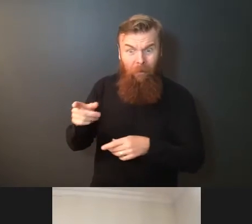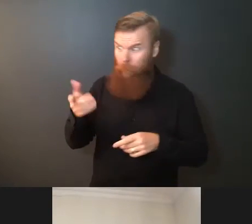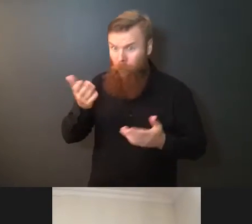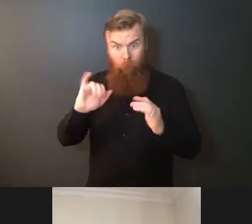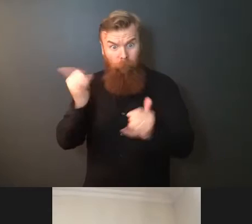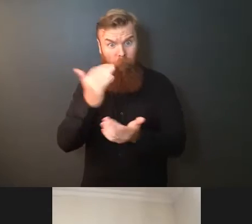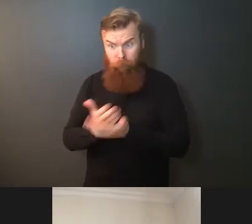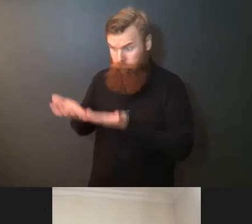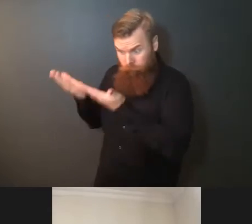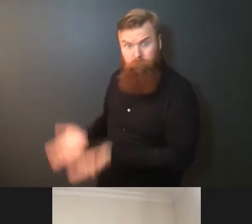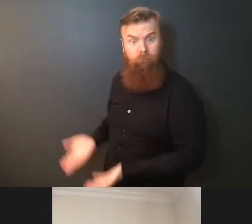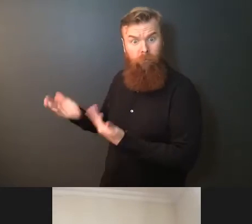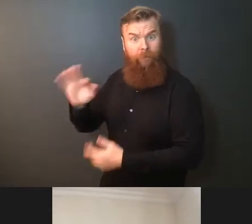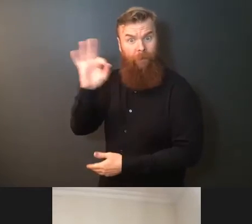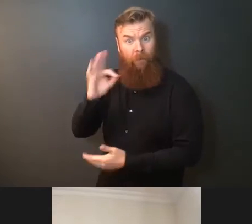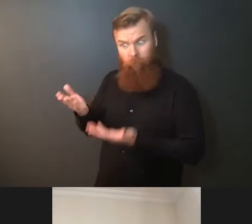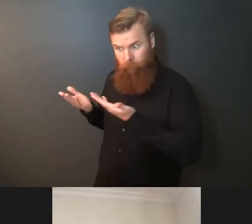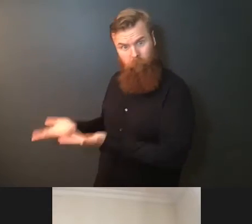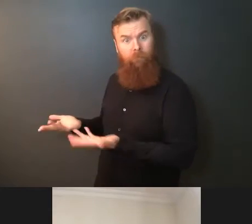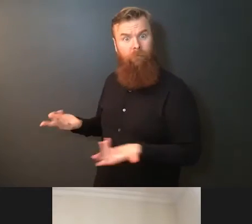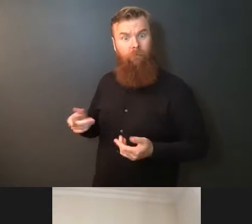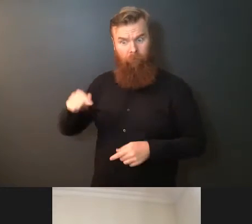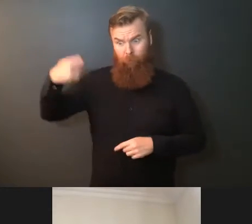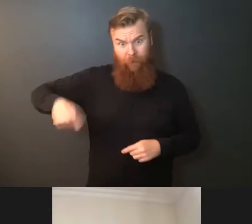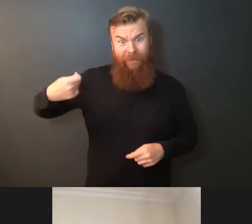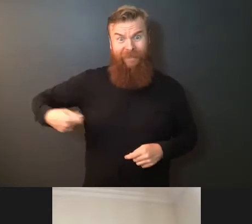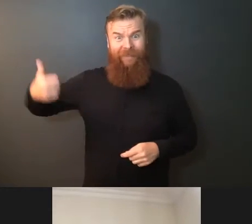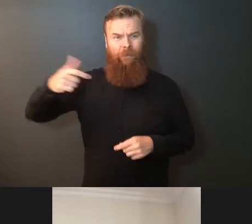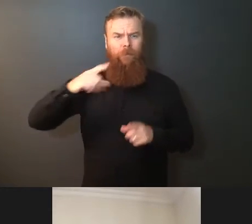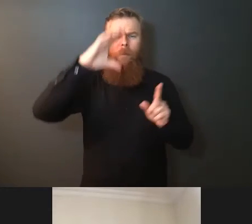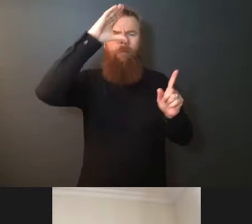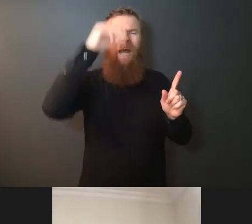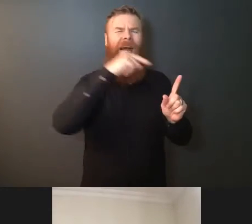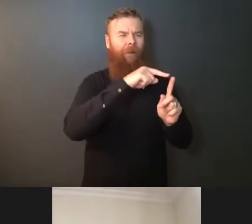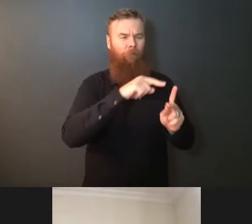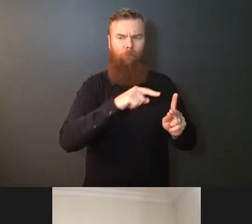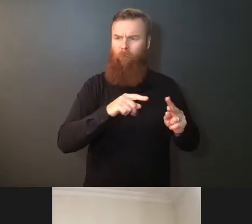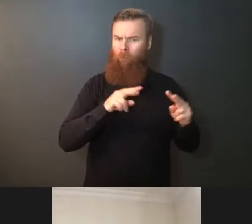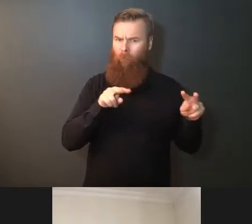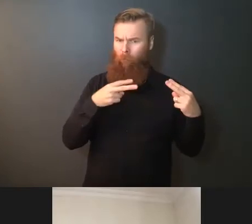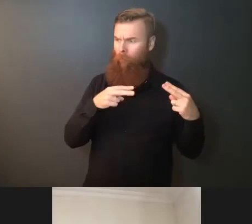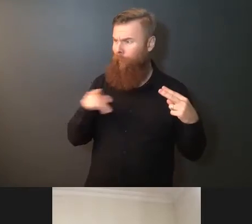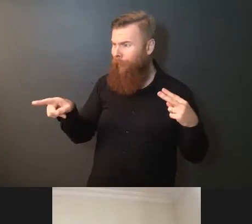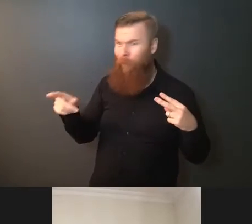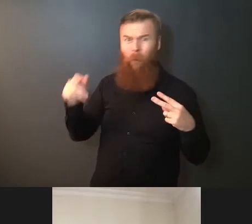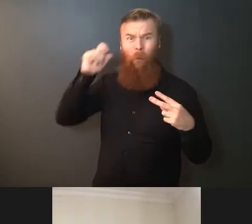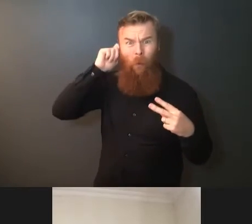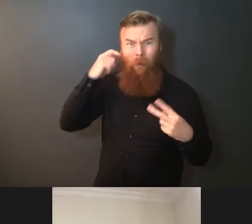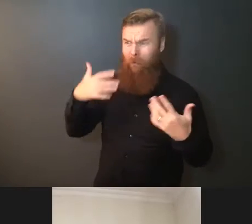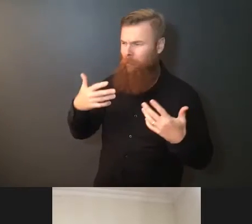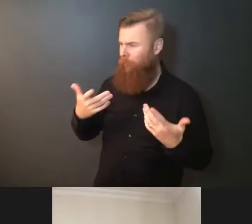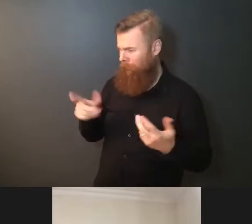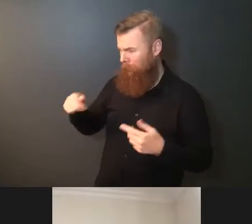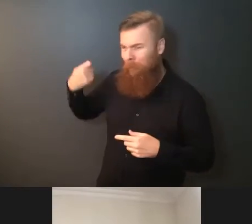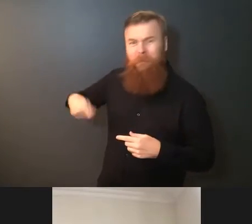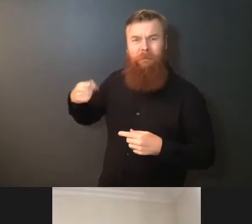lead. And the guy was like, oh, it was so weird. So yes, that sort of